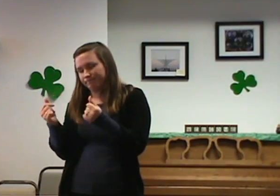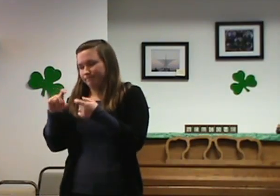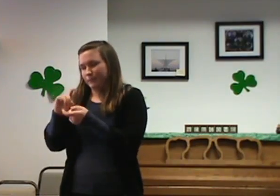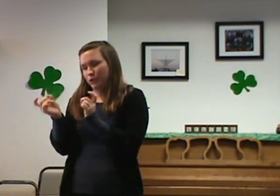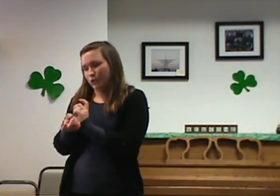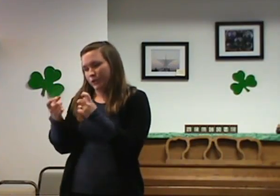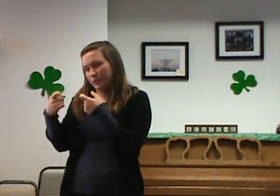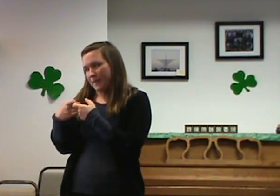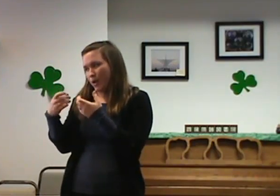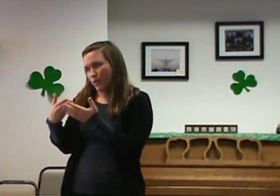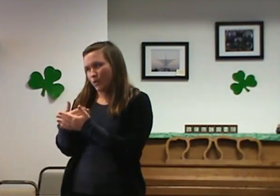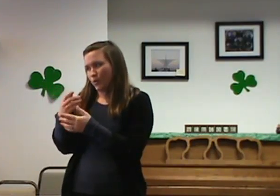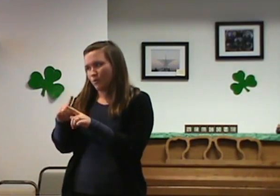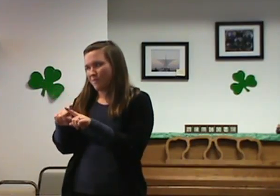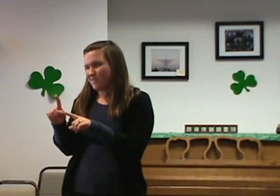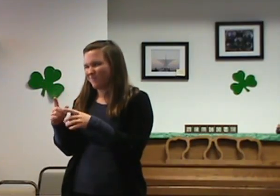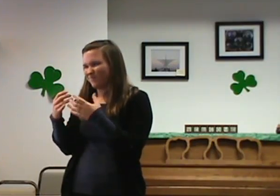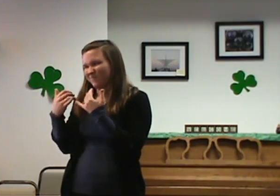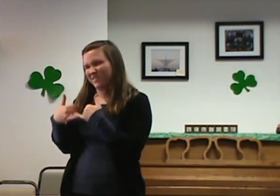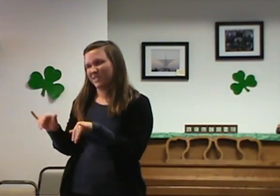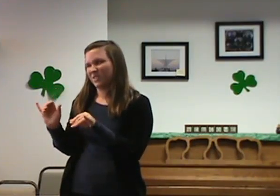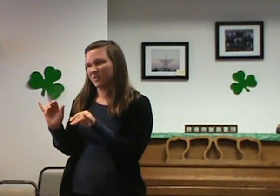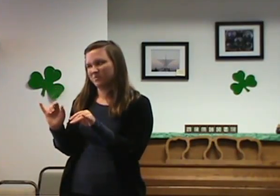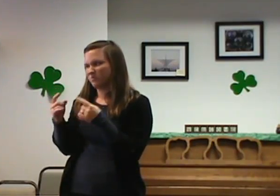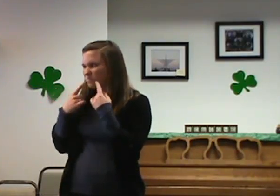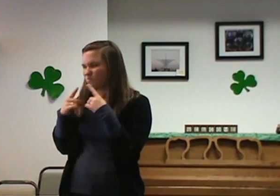doesn't work. and I've had that too, and sometimes it's